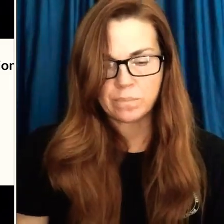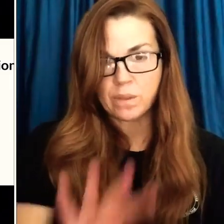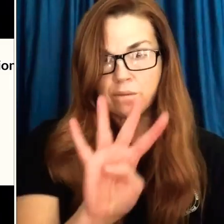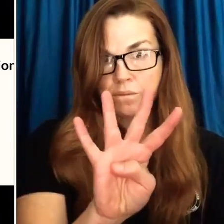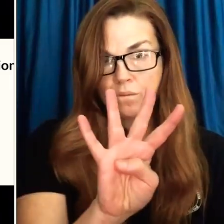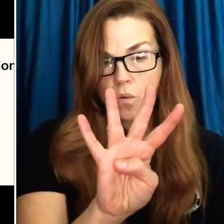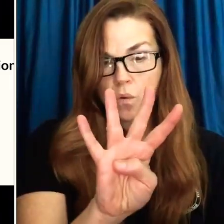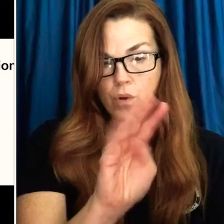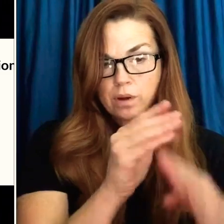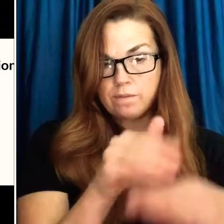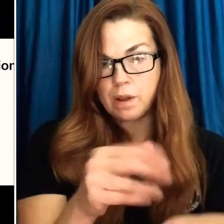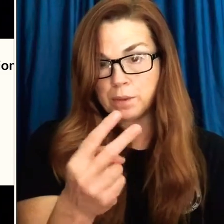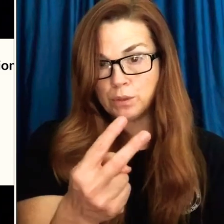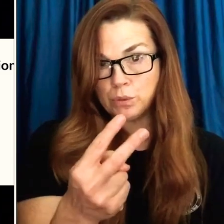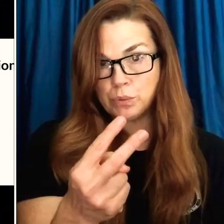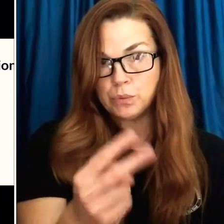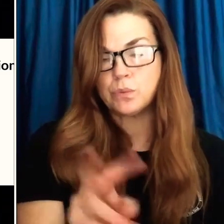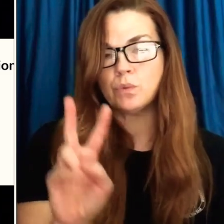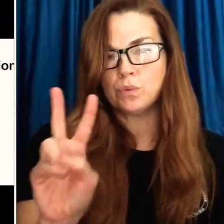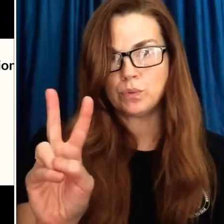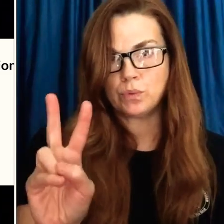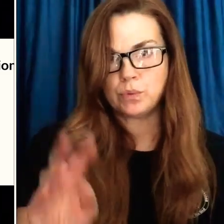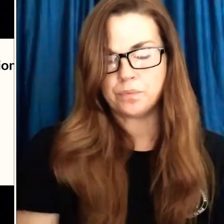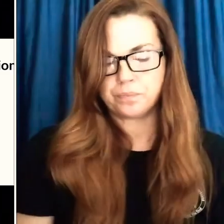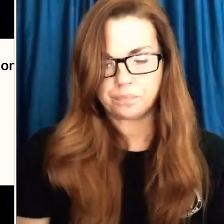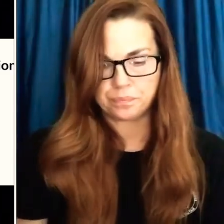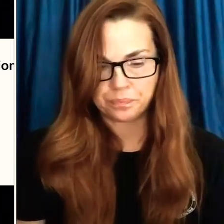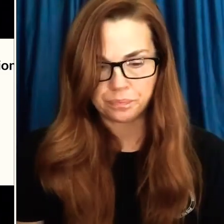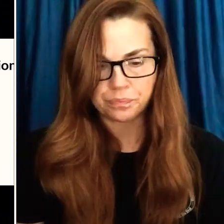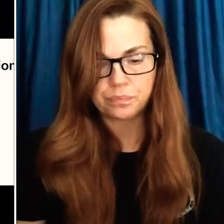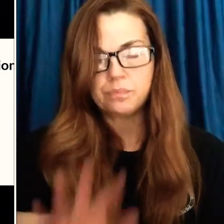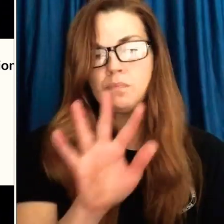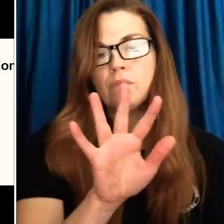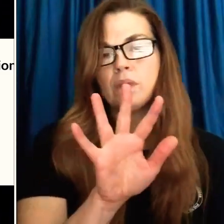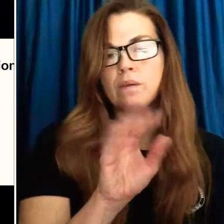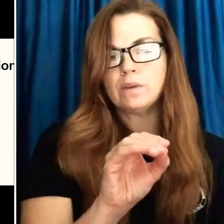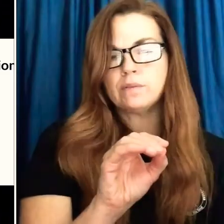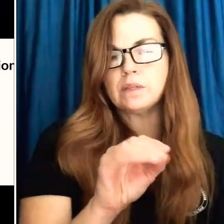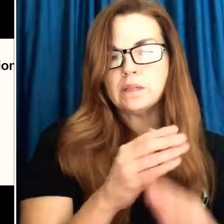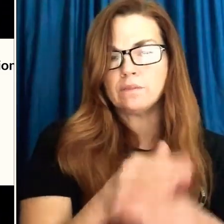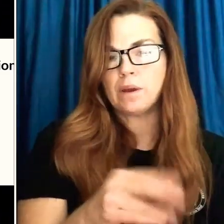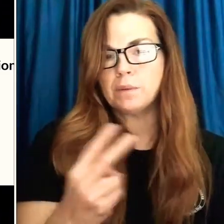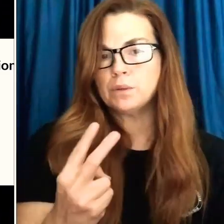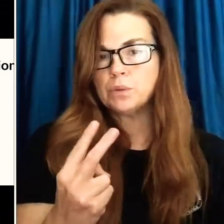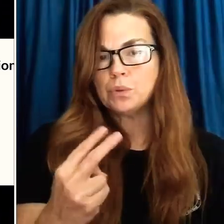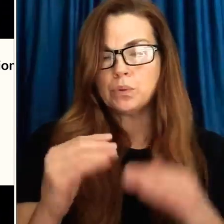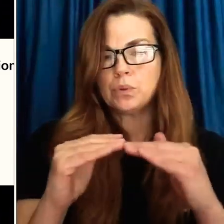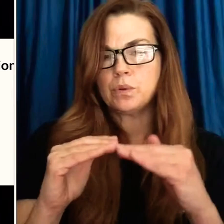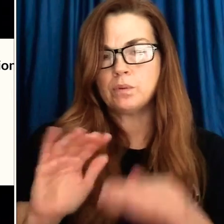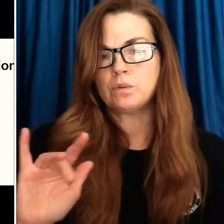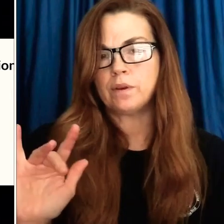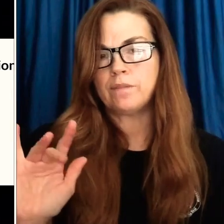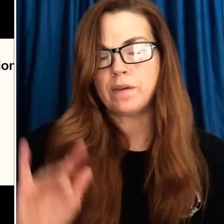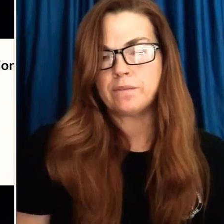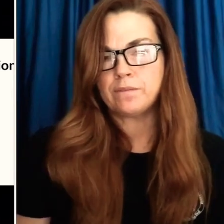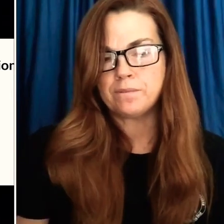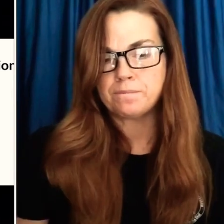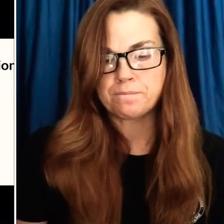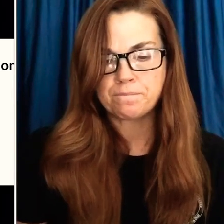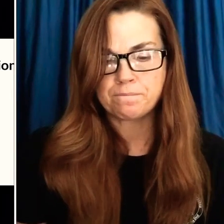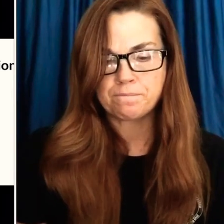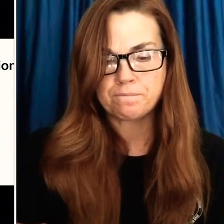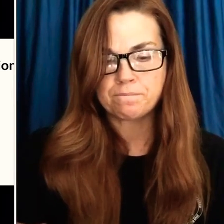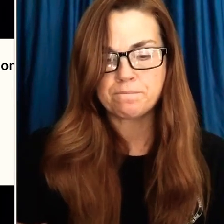And 4 divided by 2 gives me 2. 50 divided by 2 is